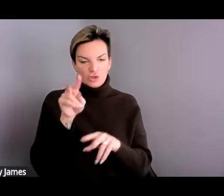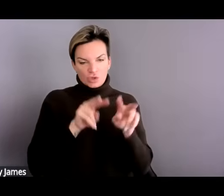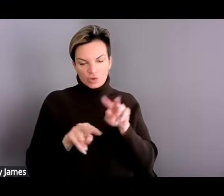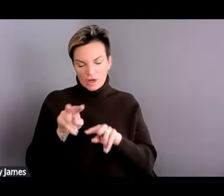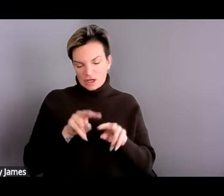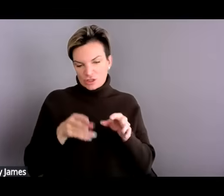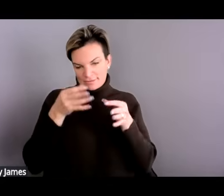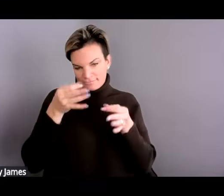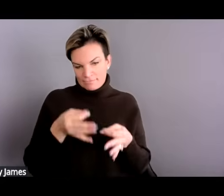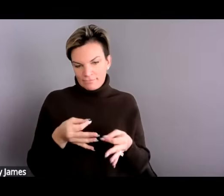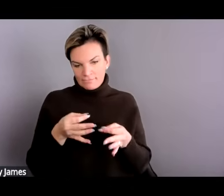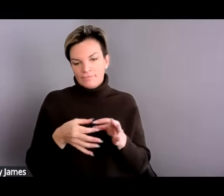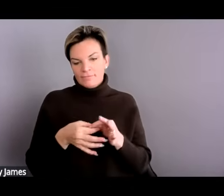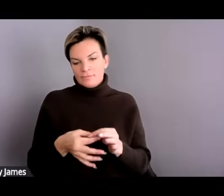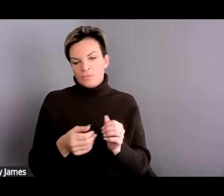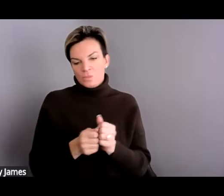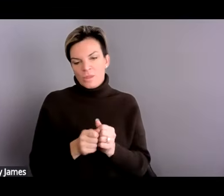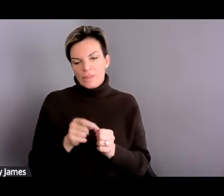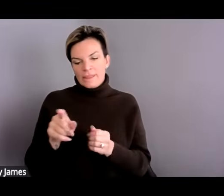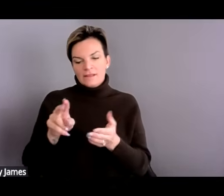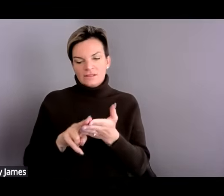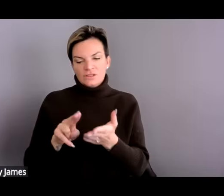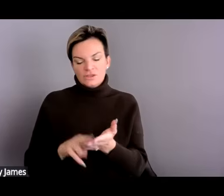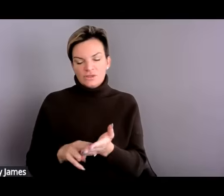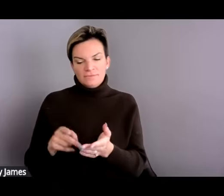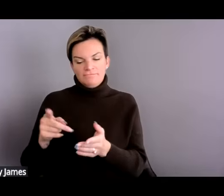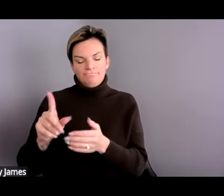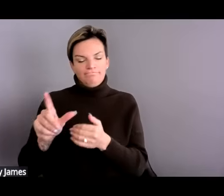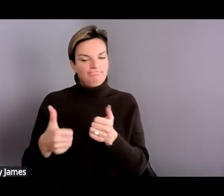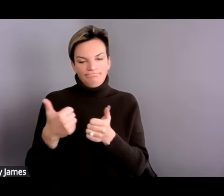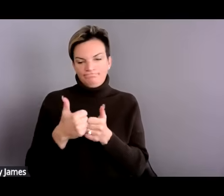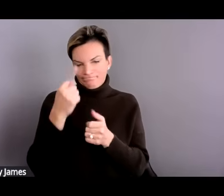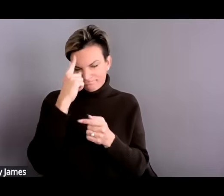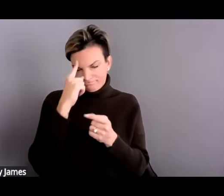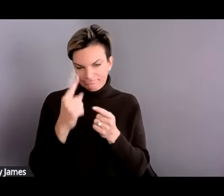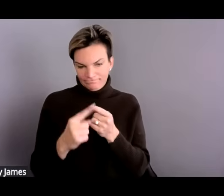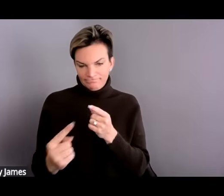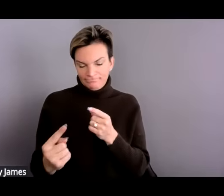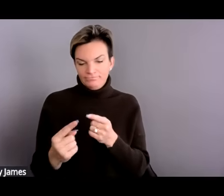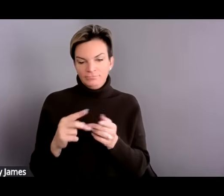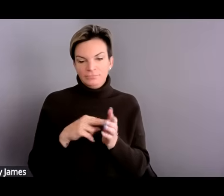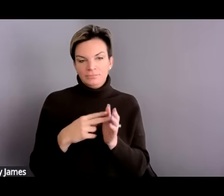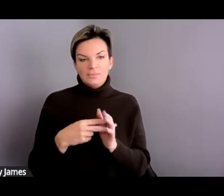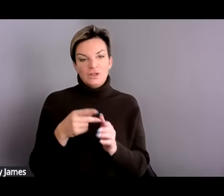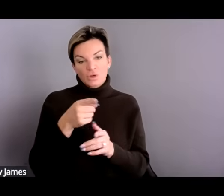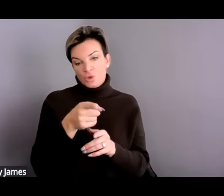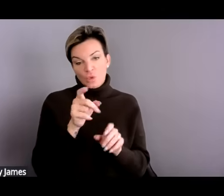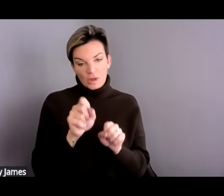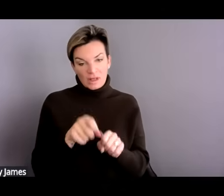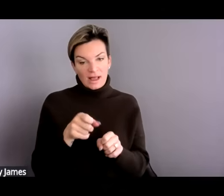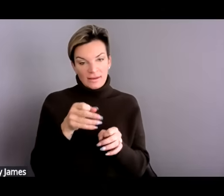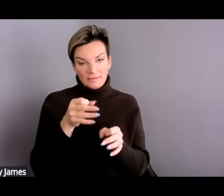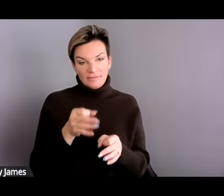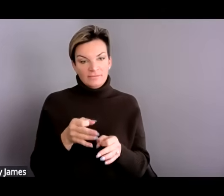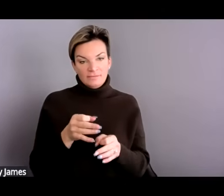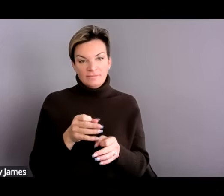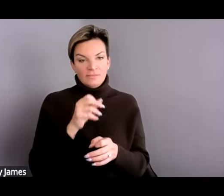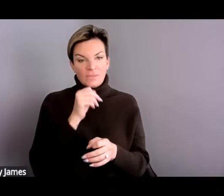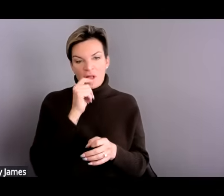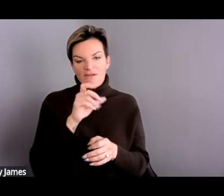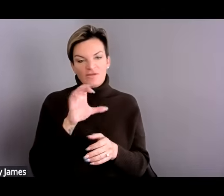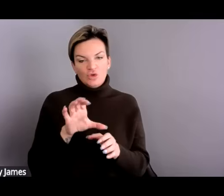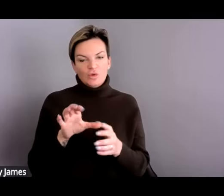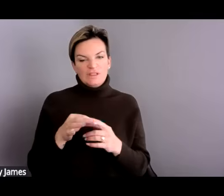to circulator signature challenges, that means that this board has the discretion not to carve out a special exception